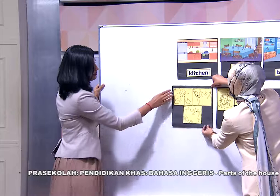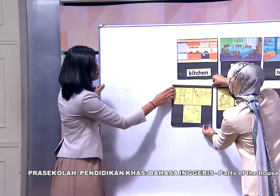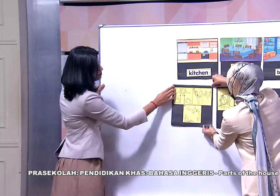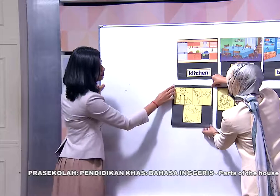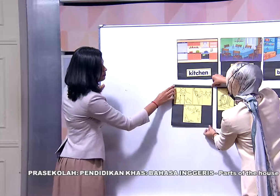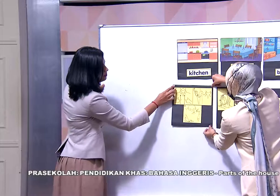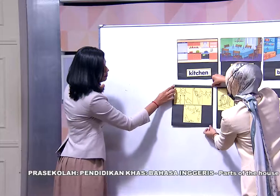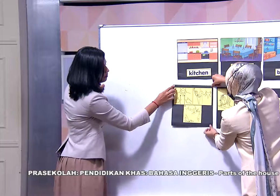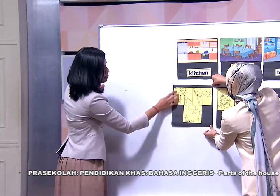Okay.